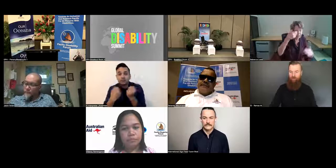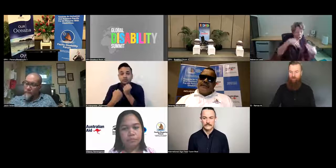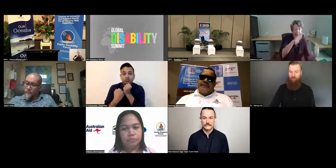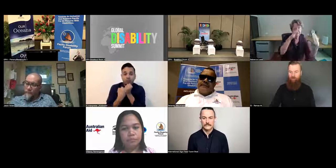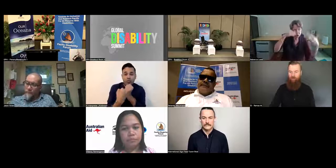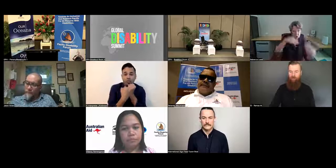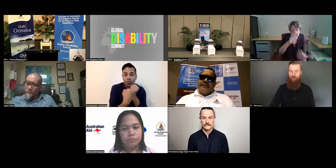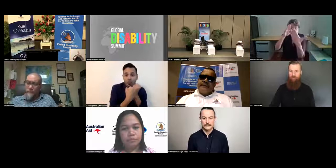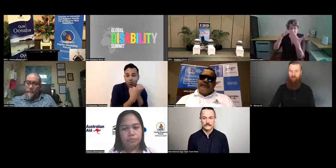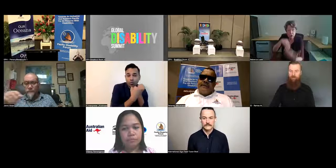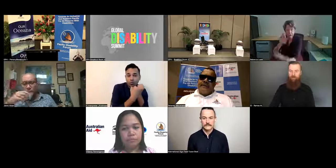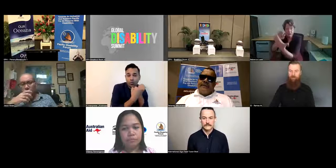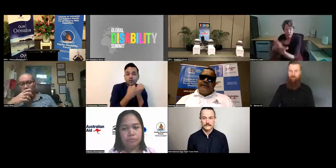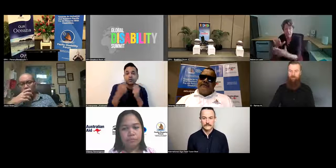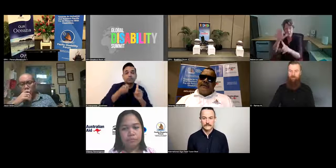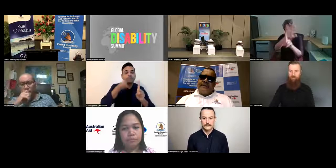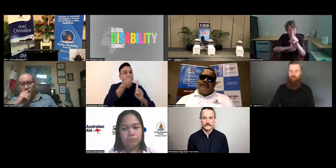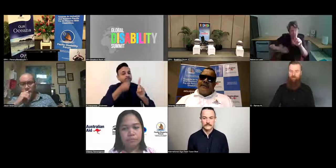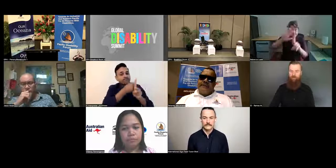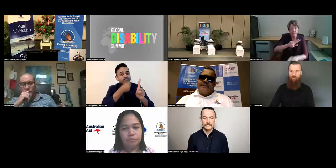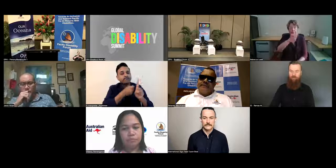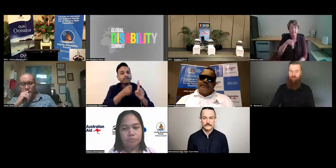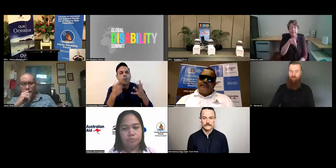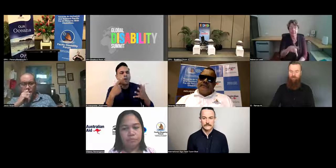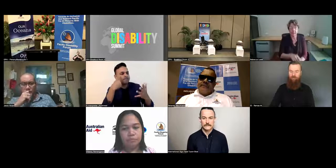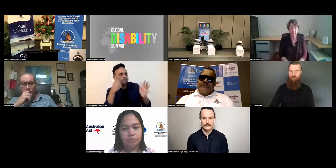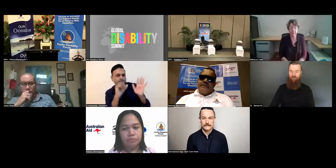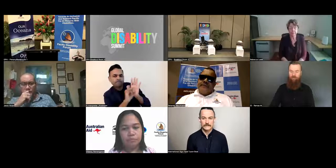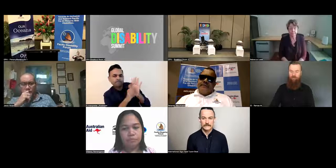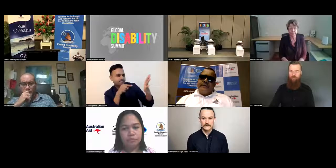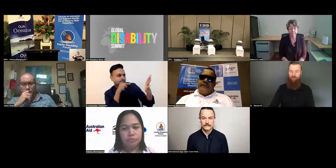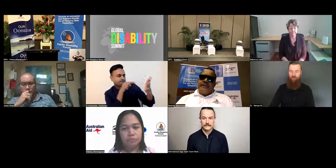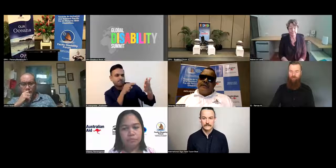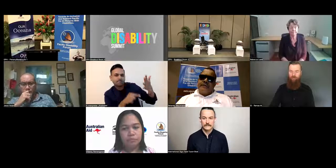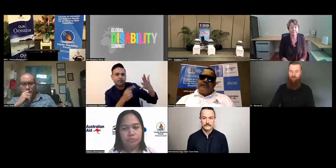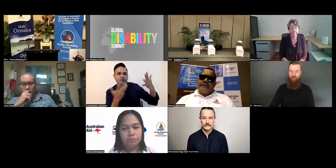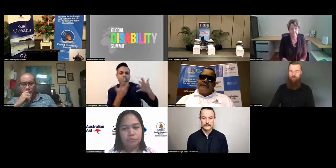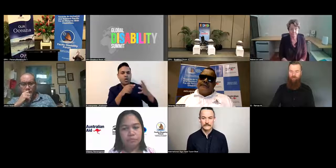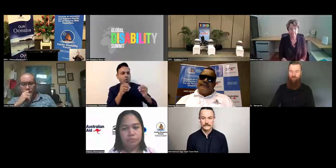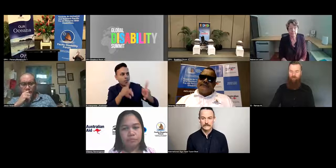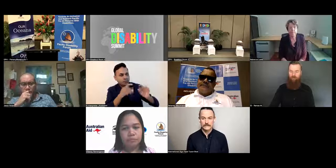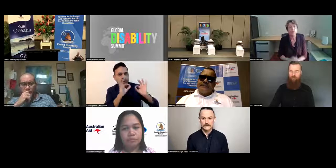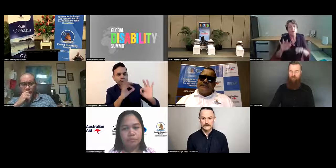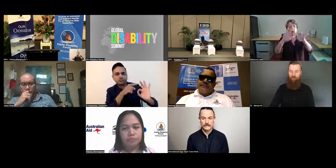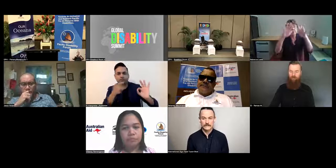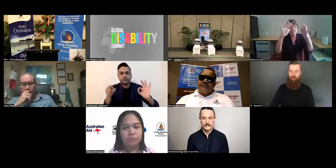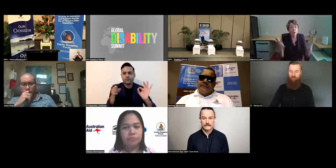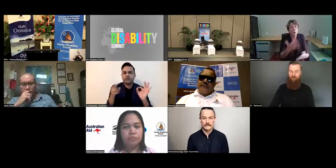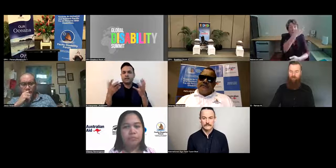of course, as part of this summit and the Global Disability Summit, we want to hear and learn of new commitments